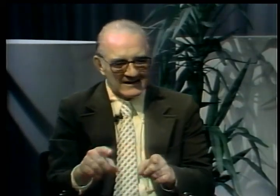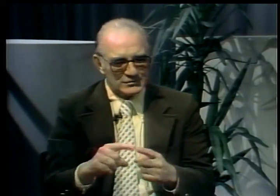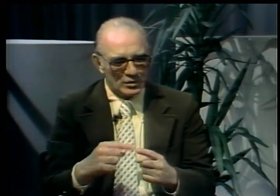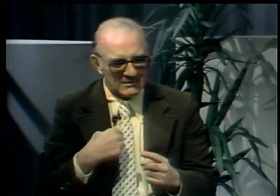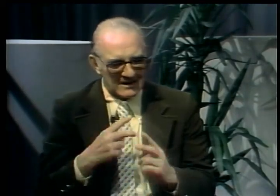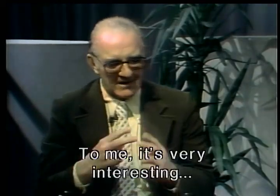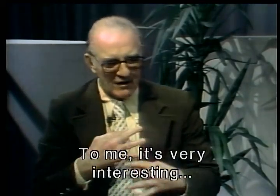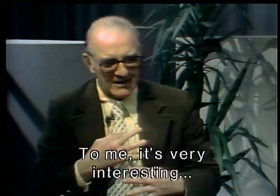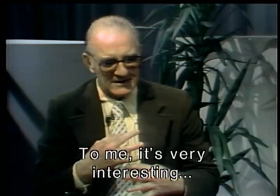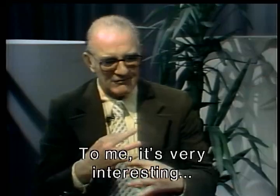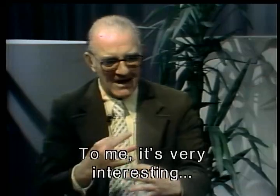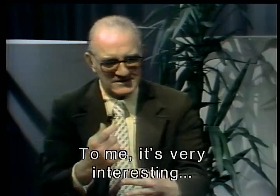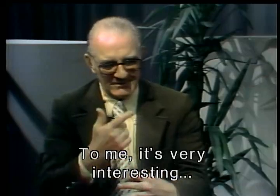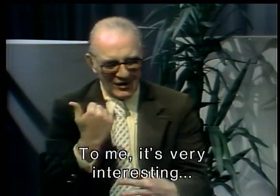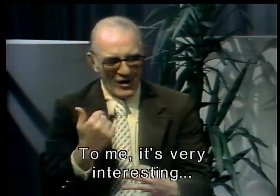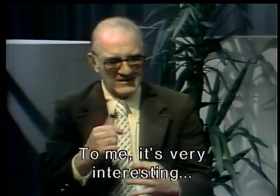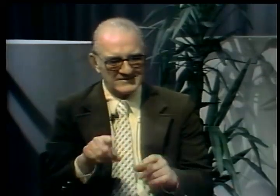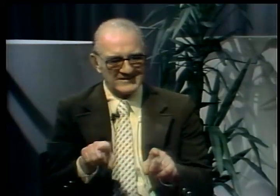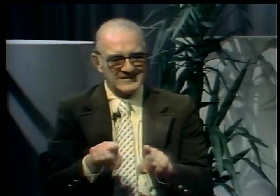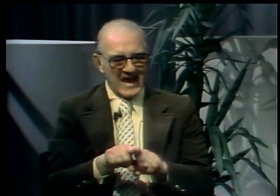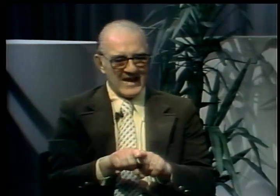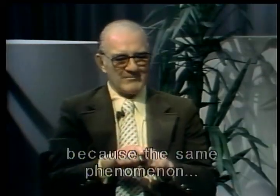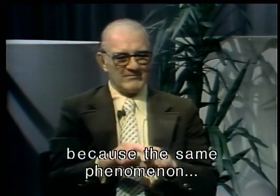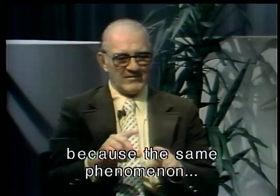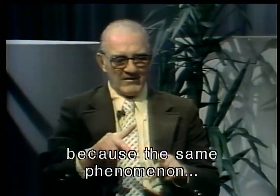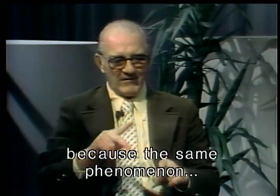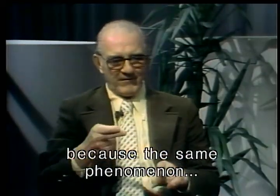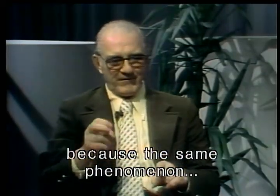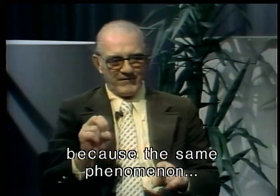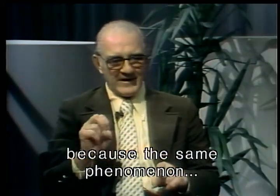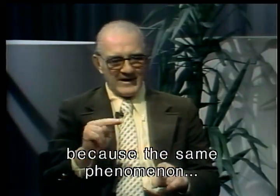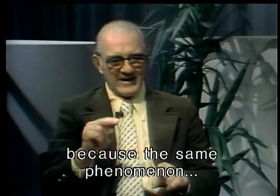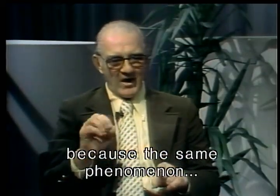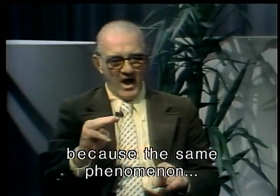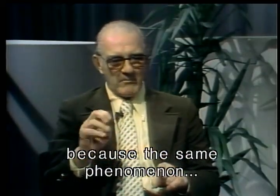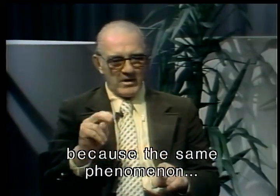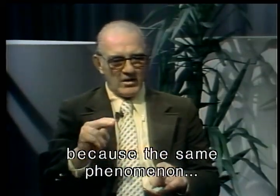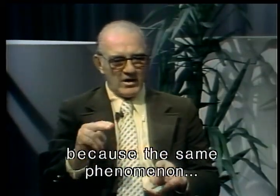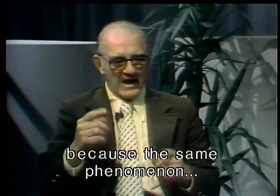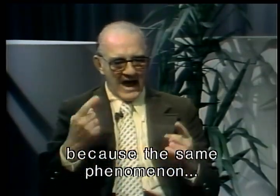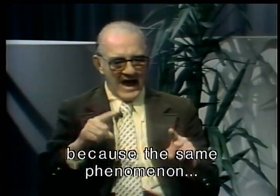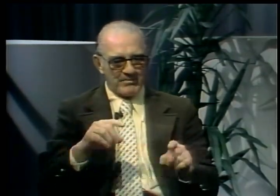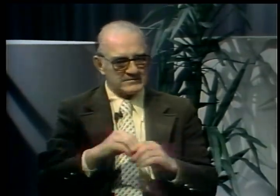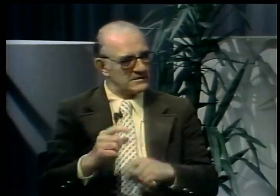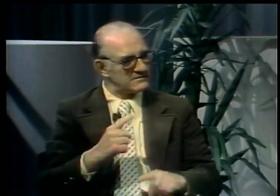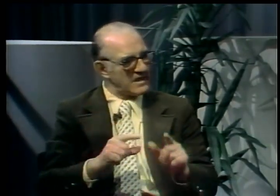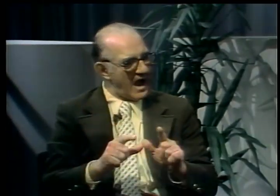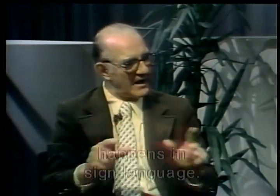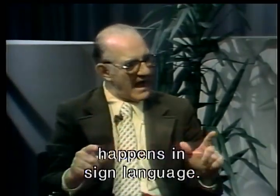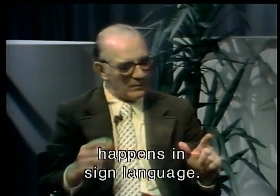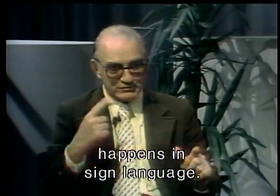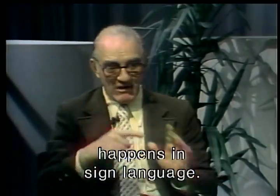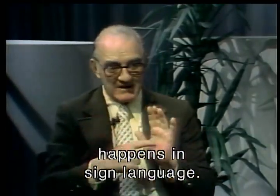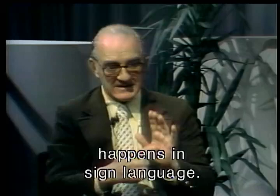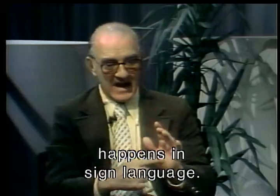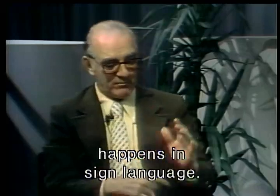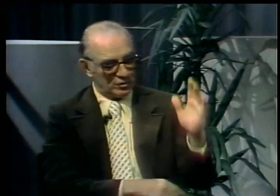To me, very interesting because the same phenomenon happens in sign language. For example,